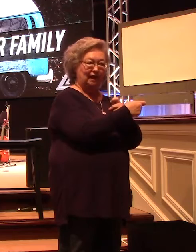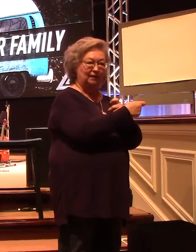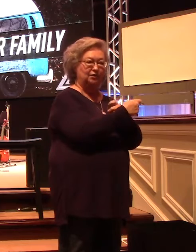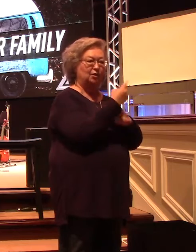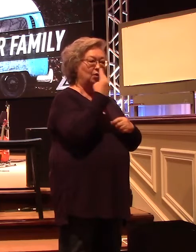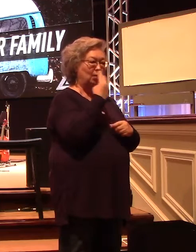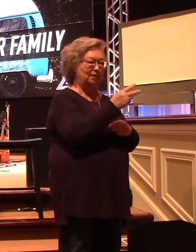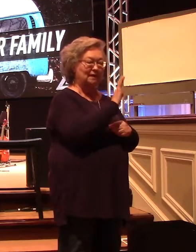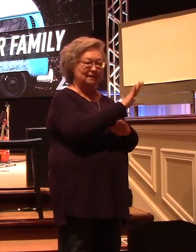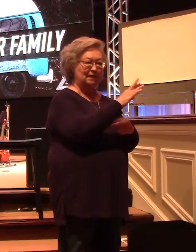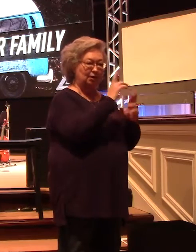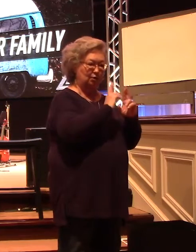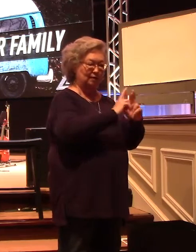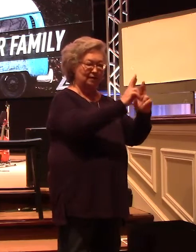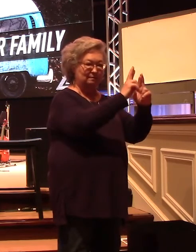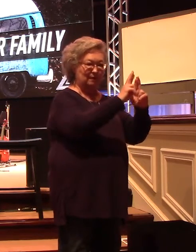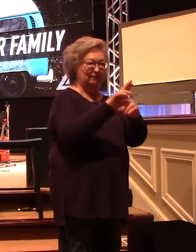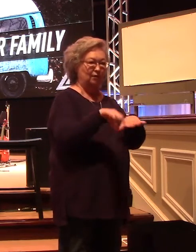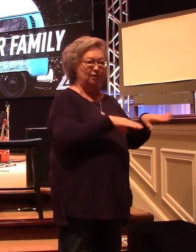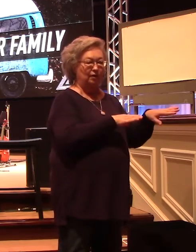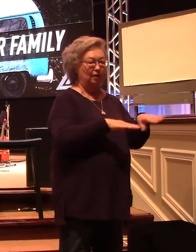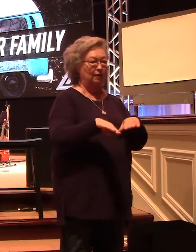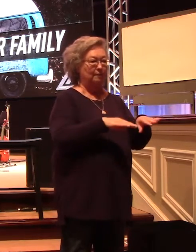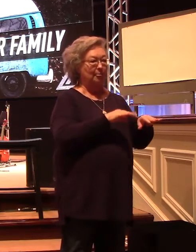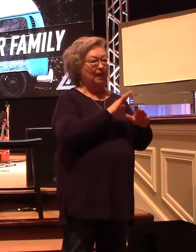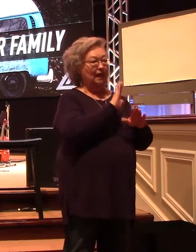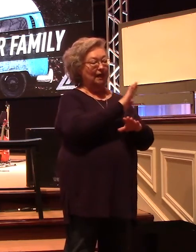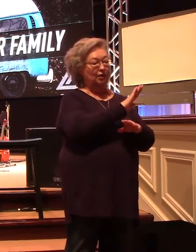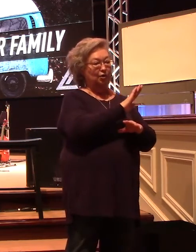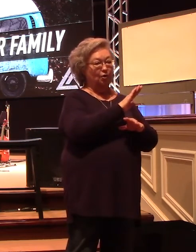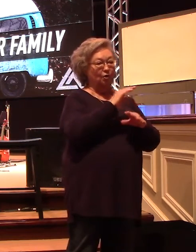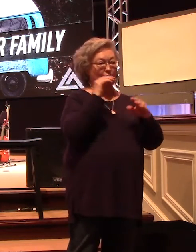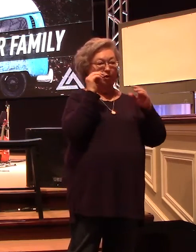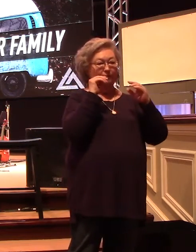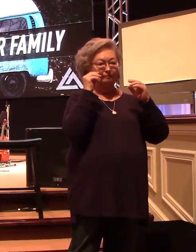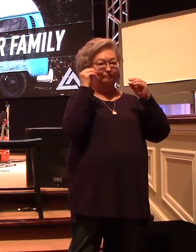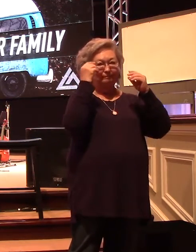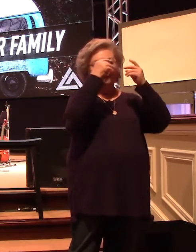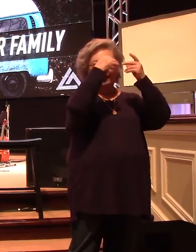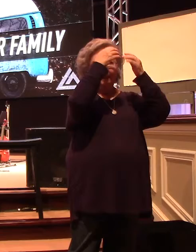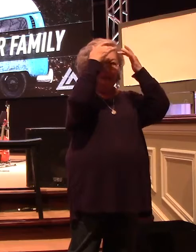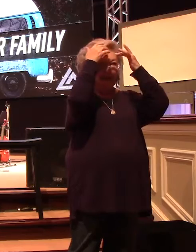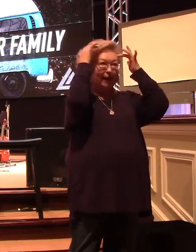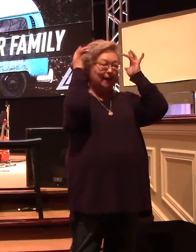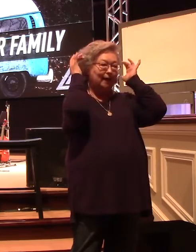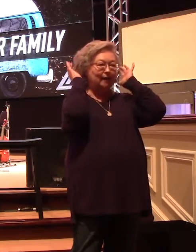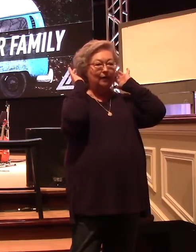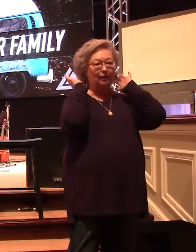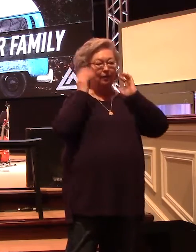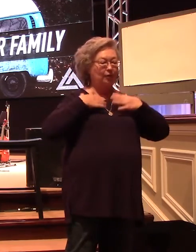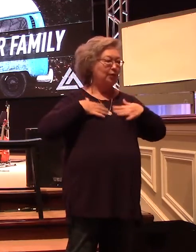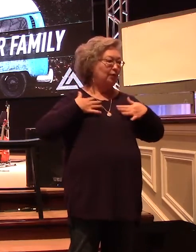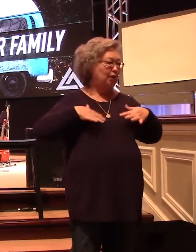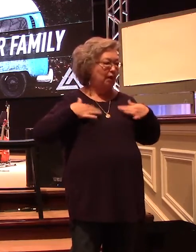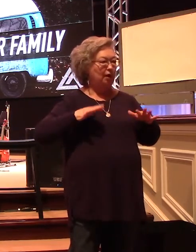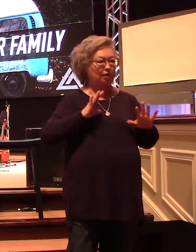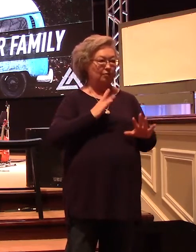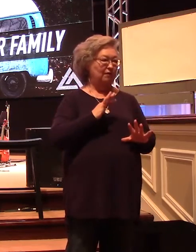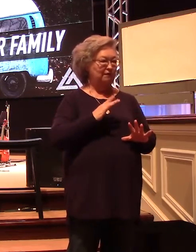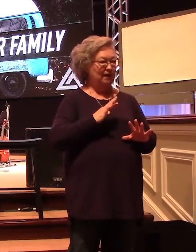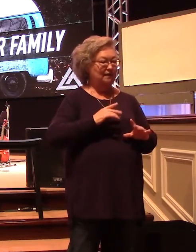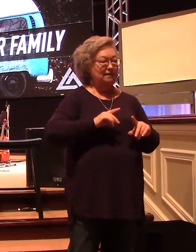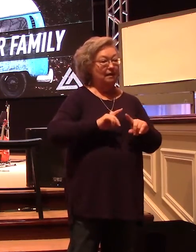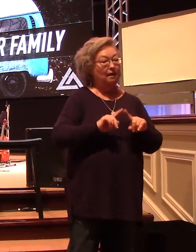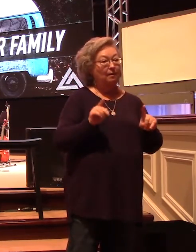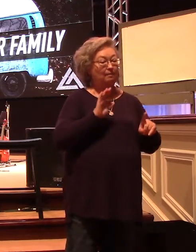conduct. Do not let your adorning be external, the braiding of hair, the putting on of gold jewelry, or the clothing you wear, but let